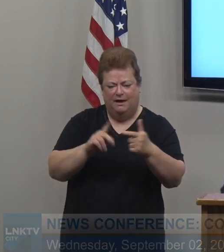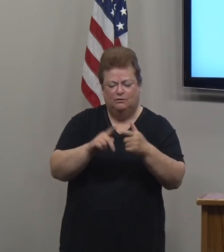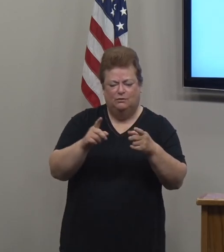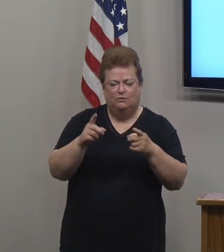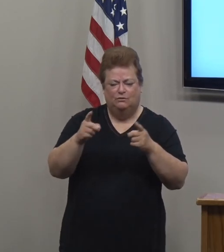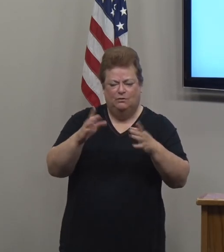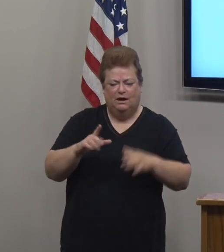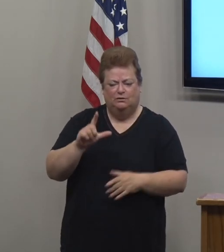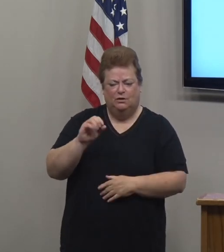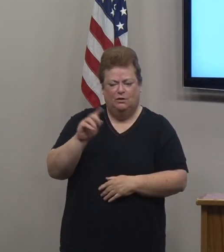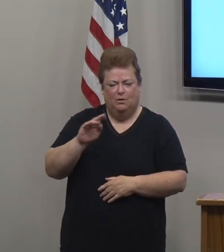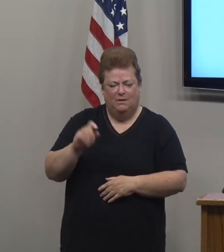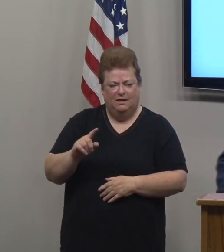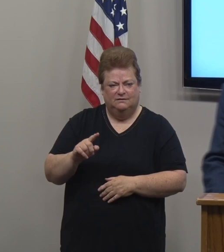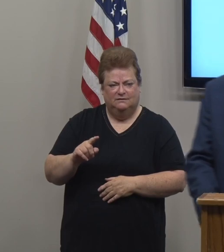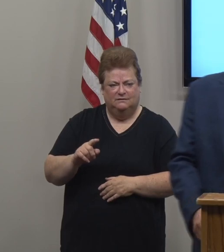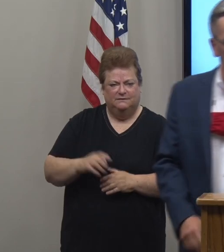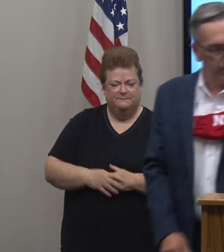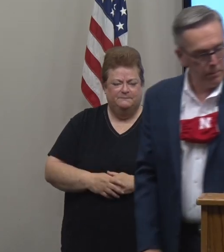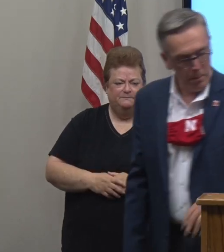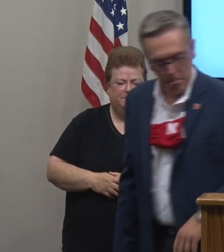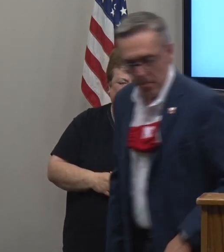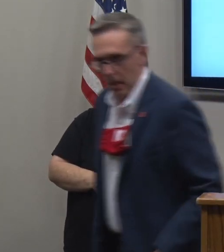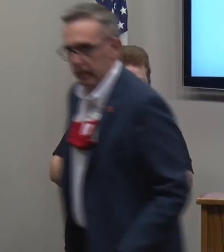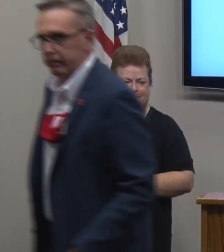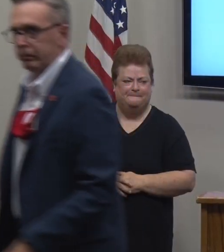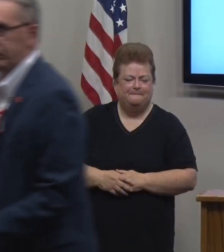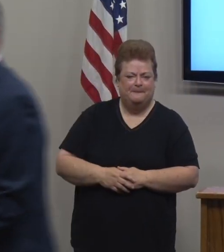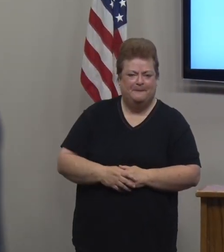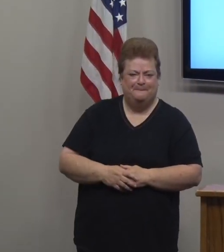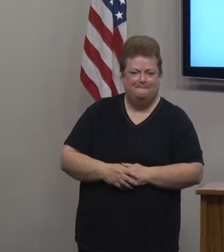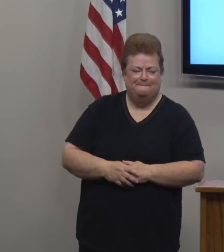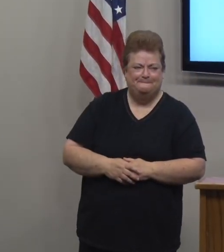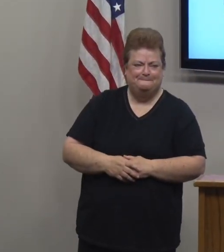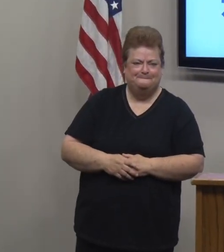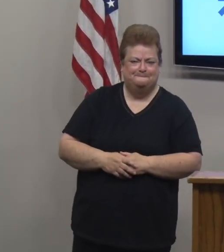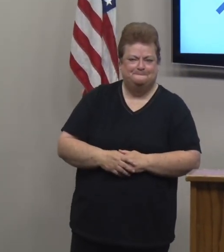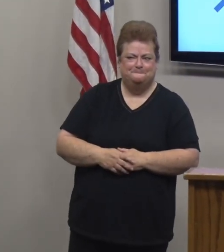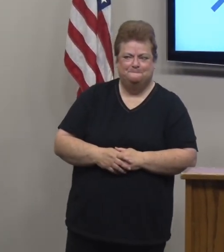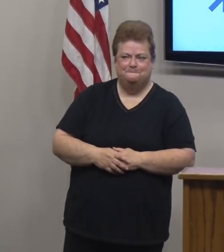Director Lopez, who will moderate some questions.